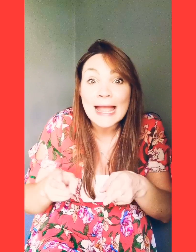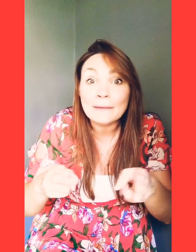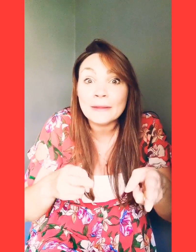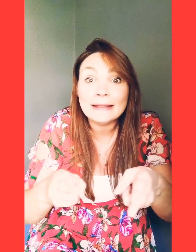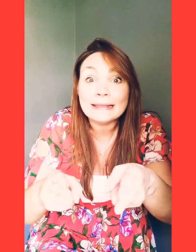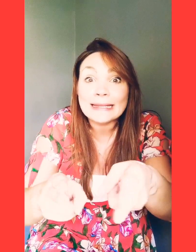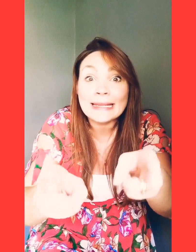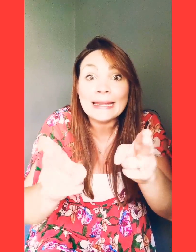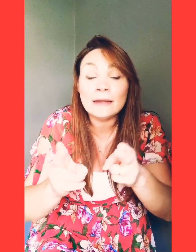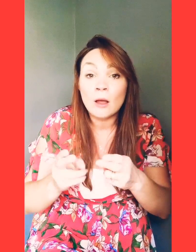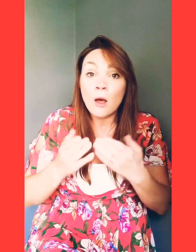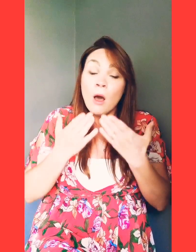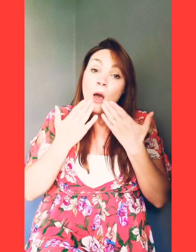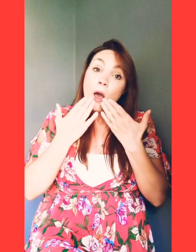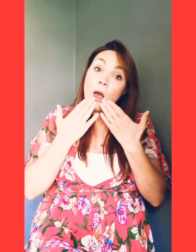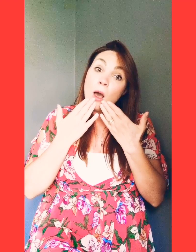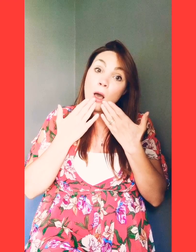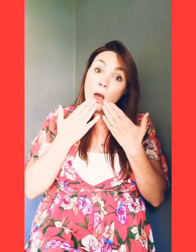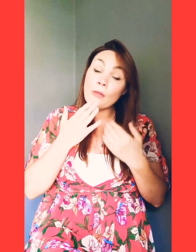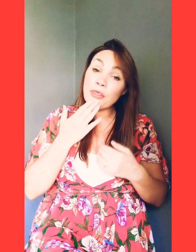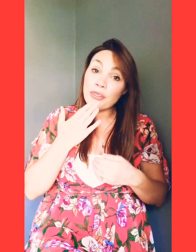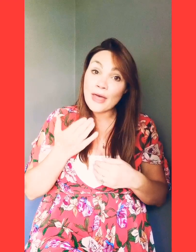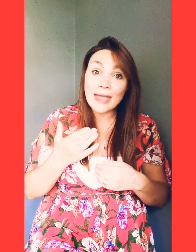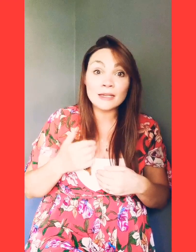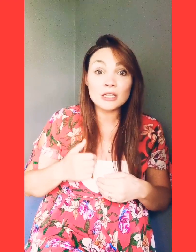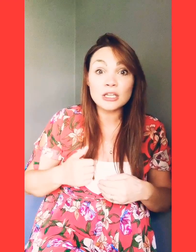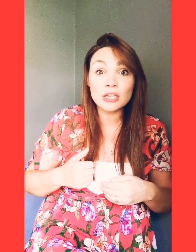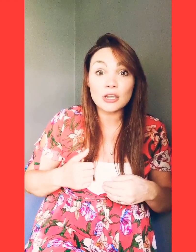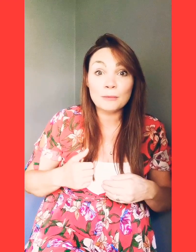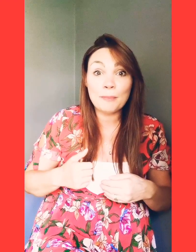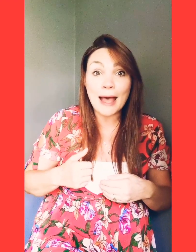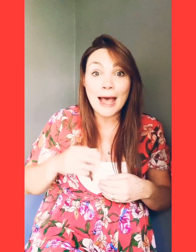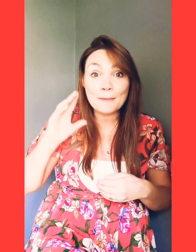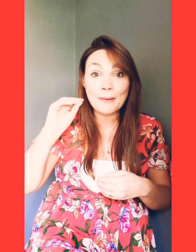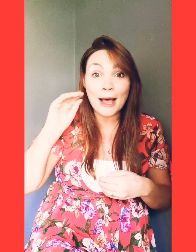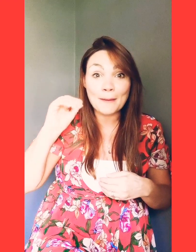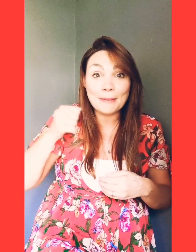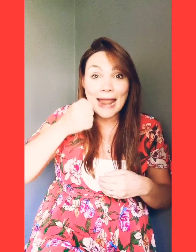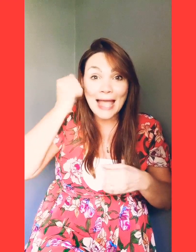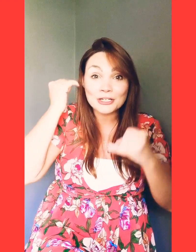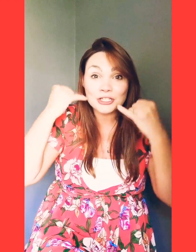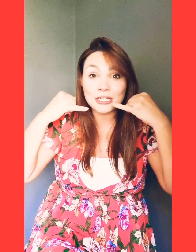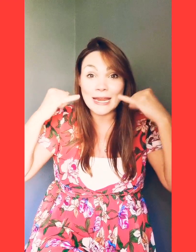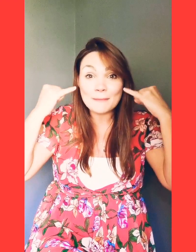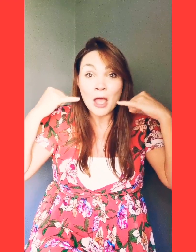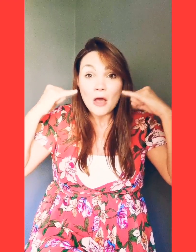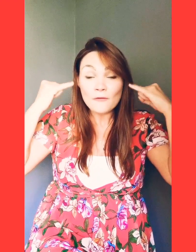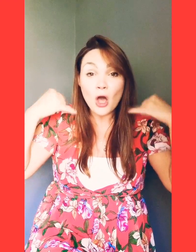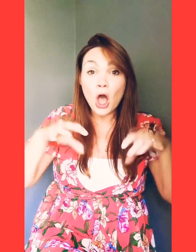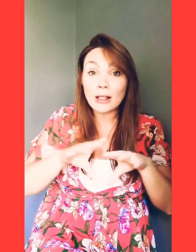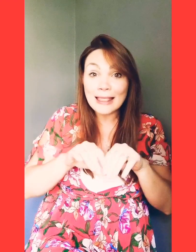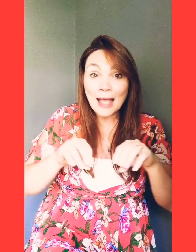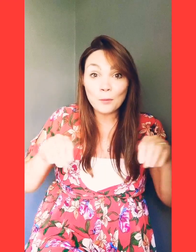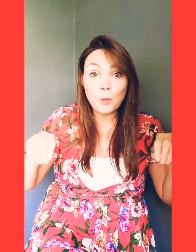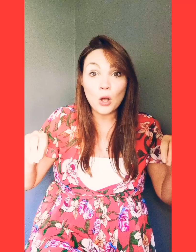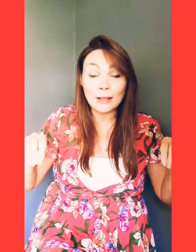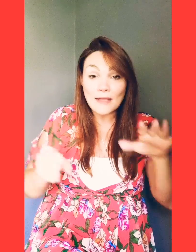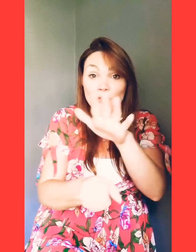down the lane. Oh, thank you, Baba Black Sheep, for all that wool. Have you